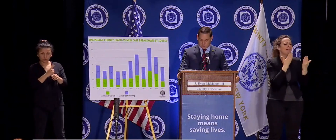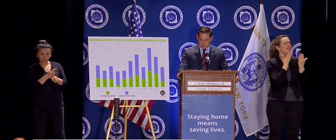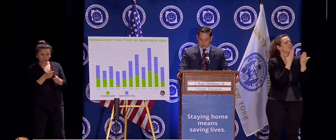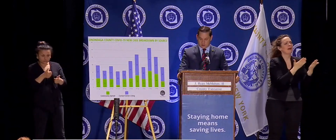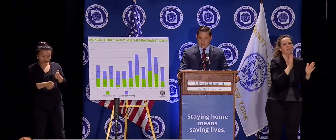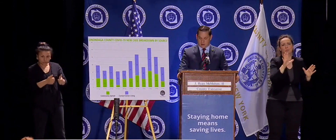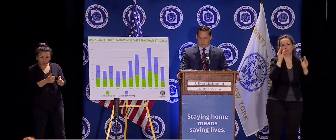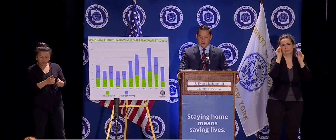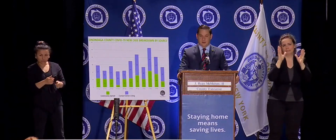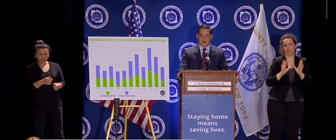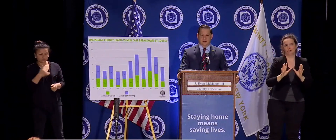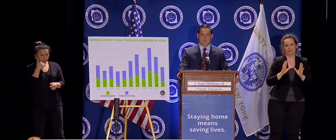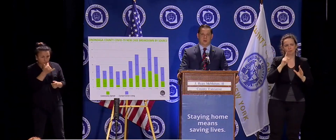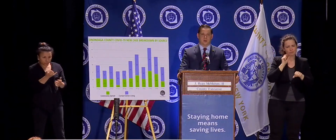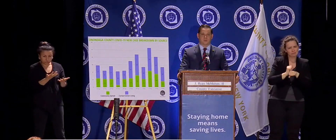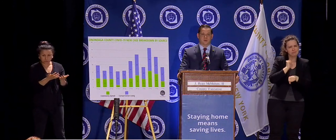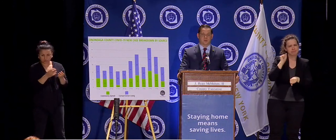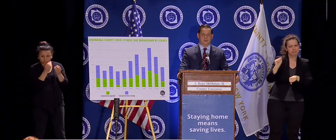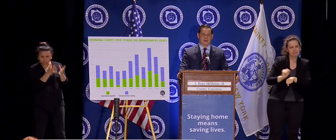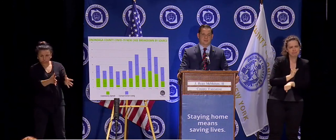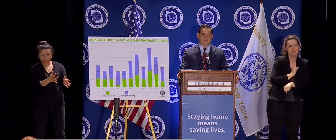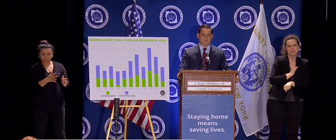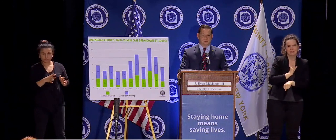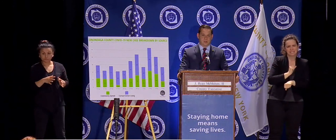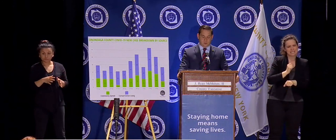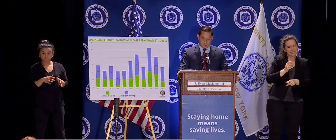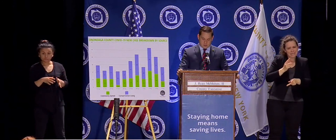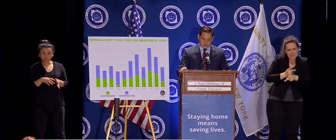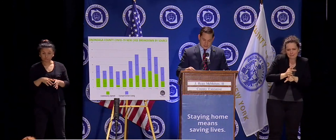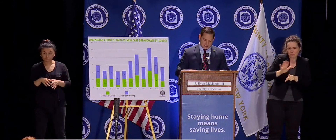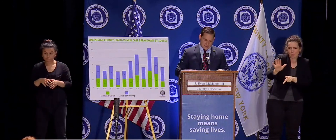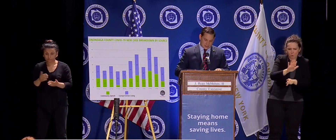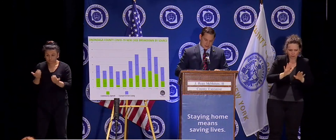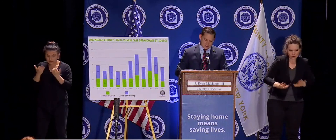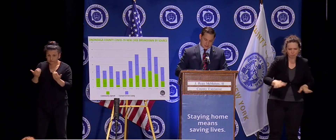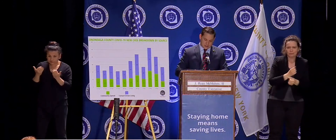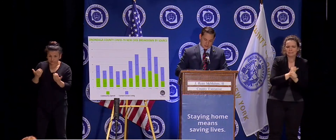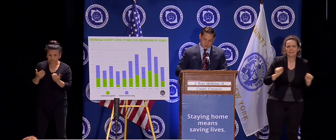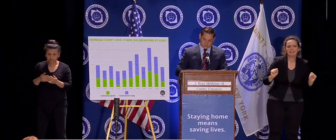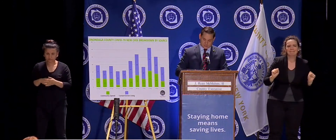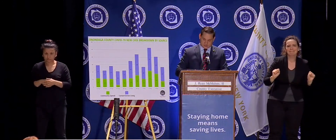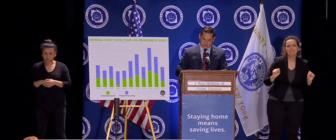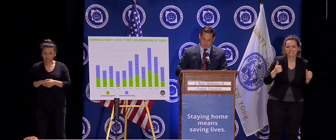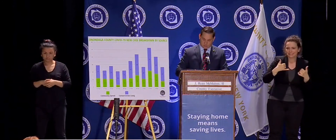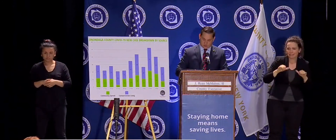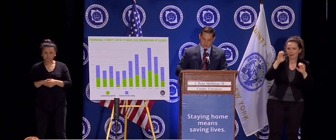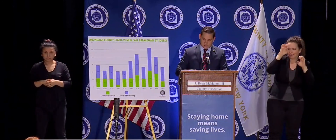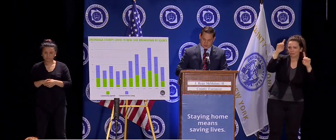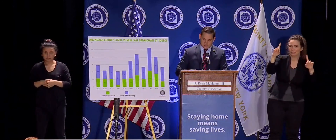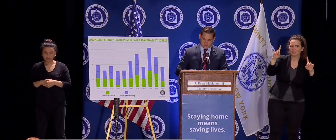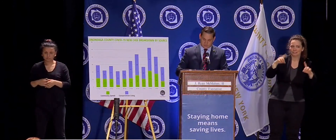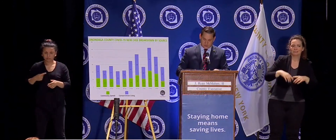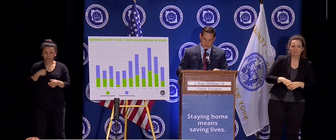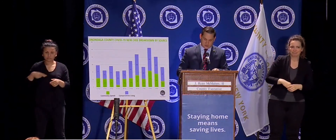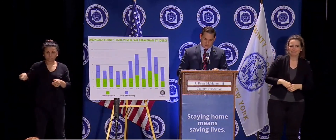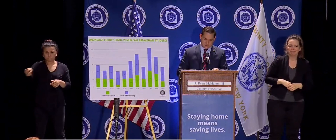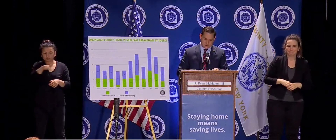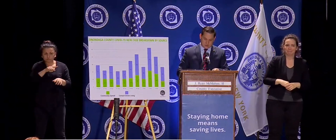they're doing, helping keep our young people engaged. So saying that, again, I want to just thank everybody.